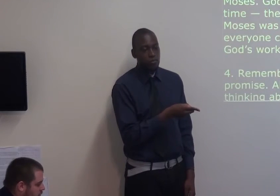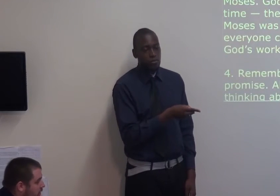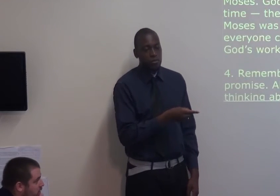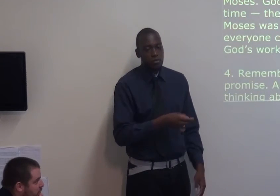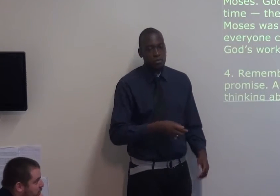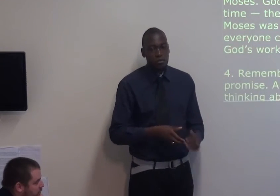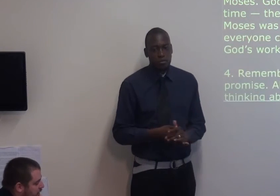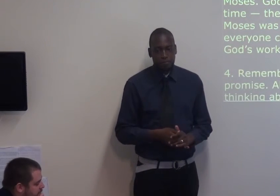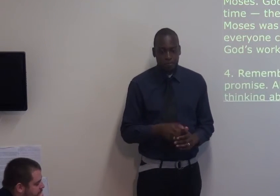Number three,